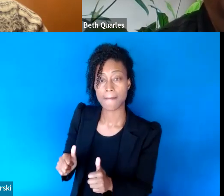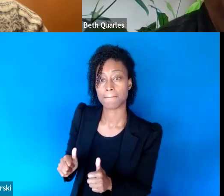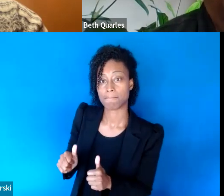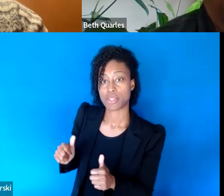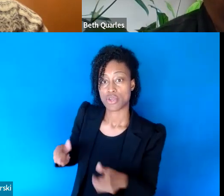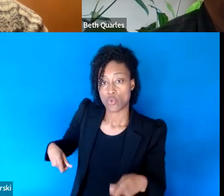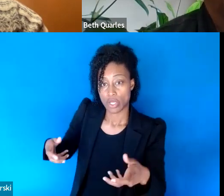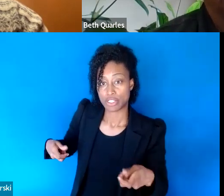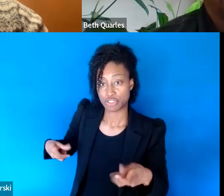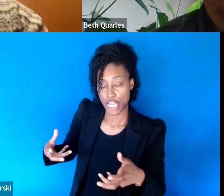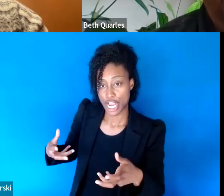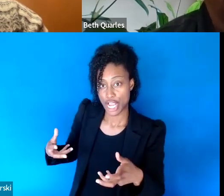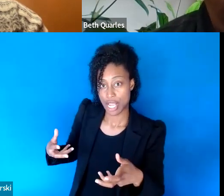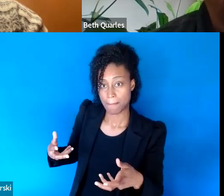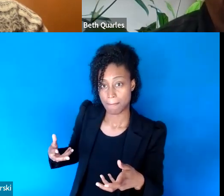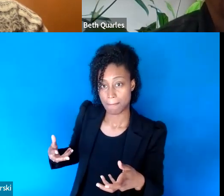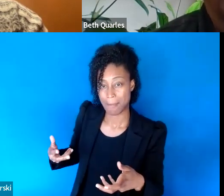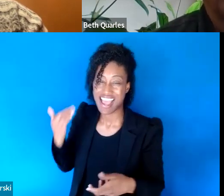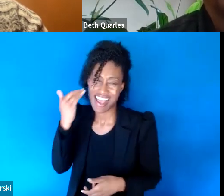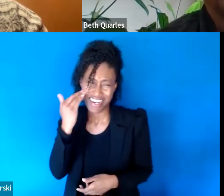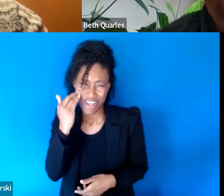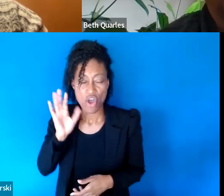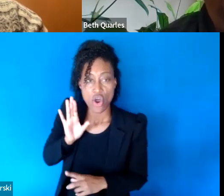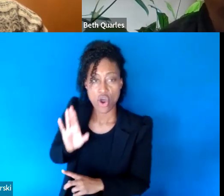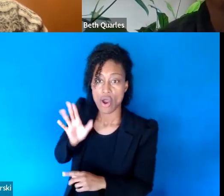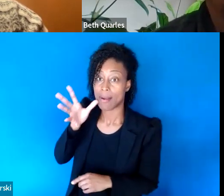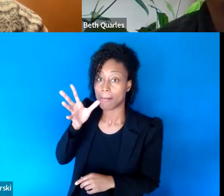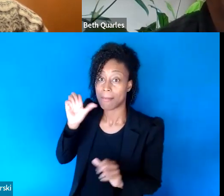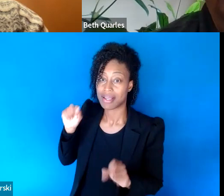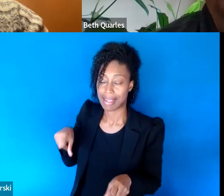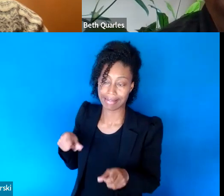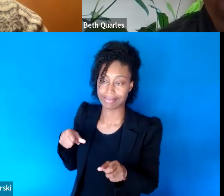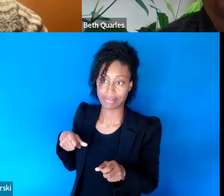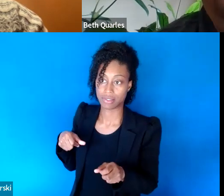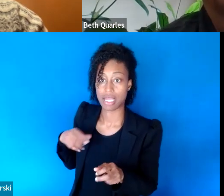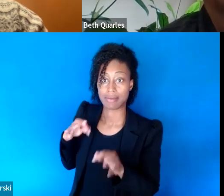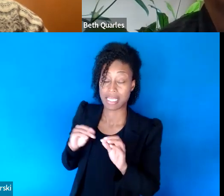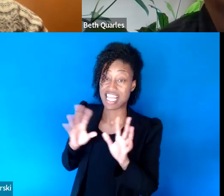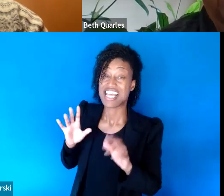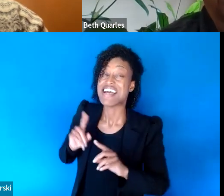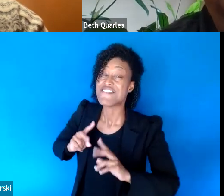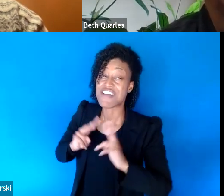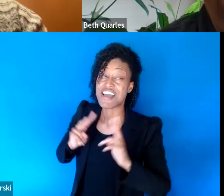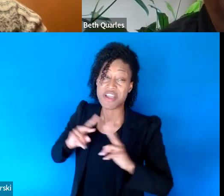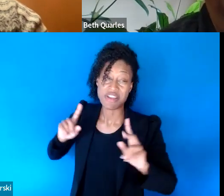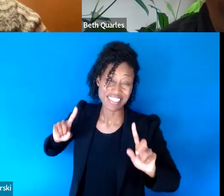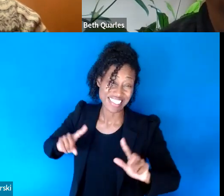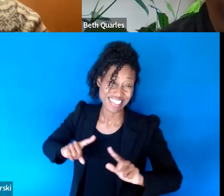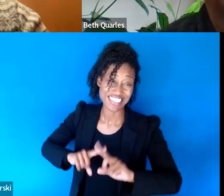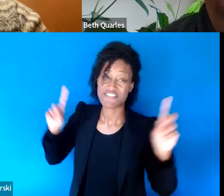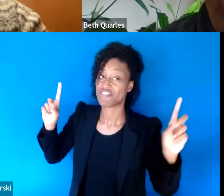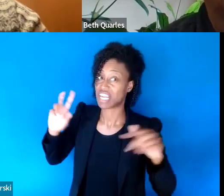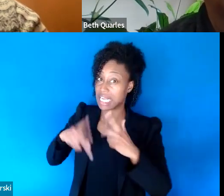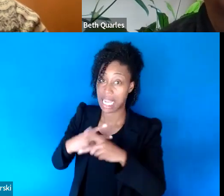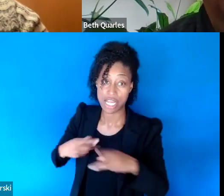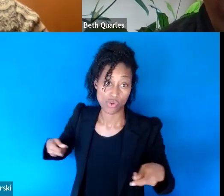there's, I know that Herman could speak on this, very different types of wheelchairs. Some